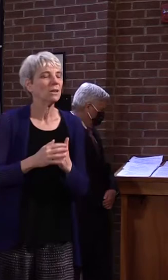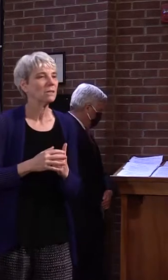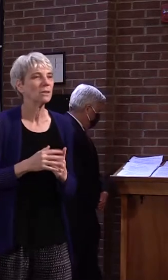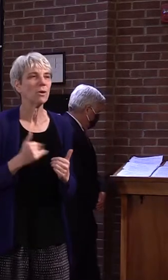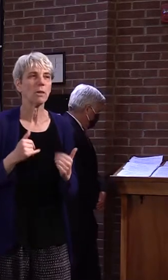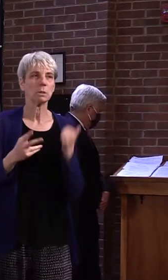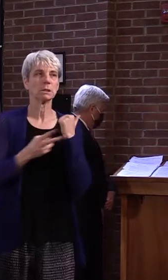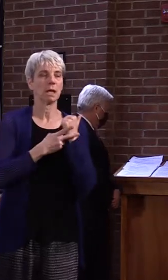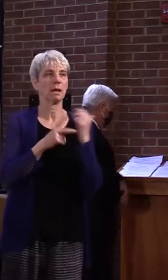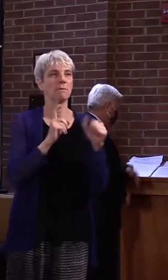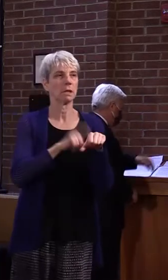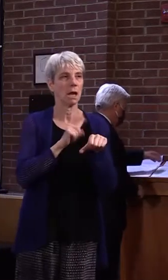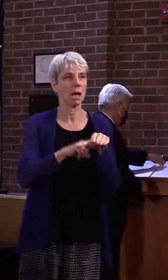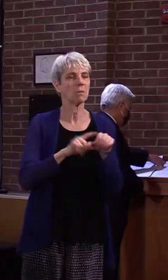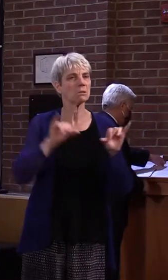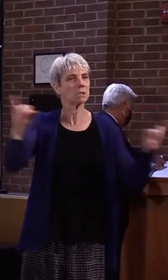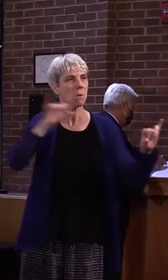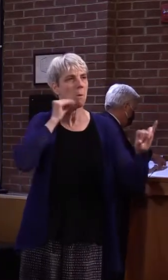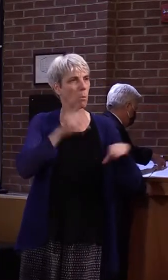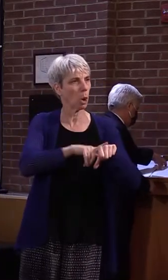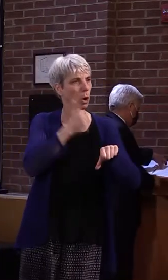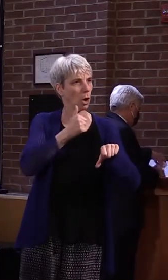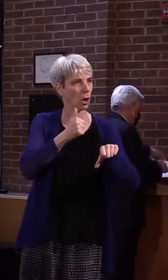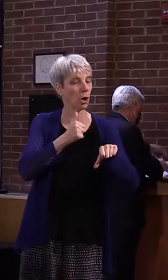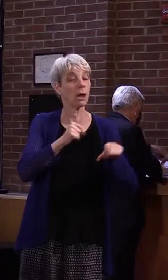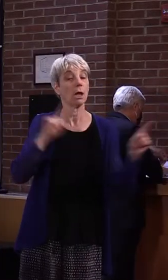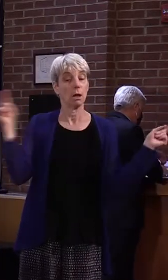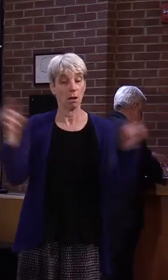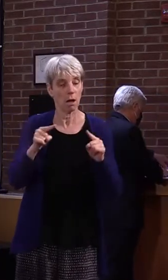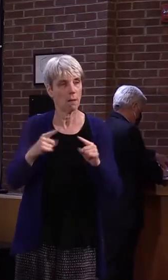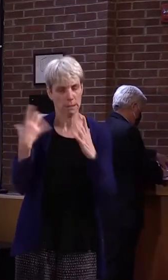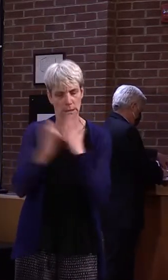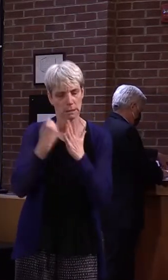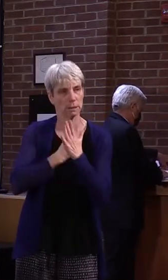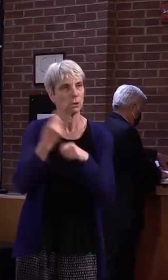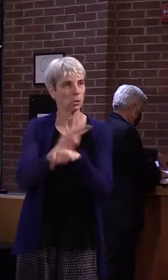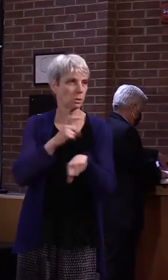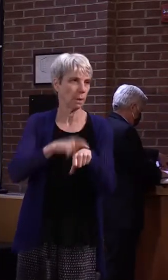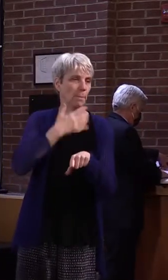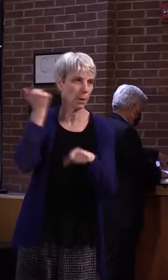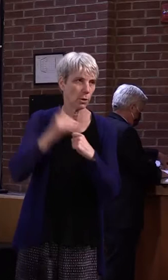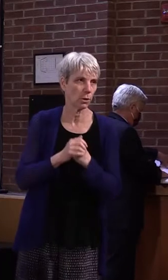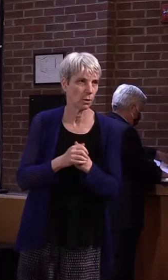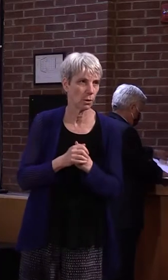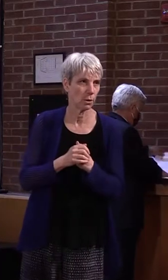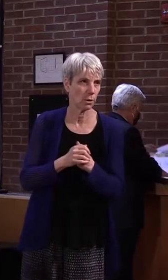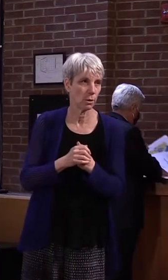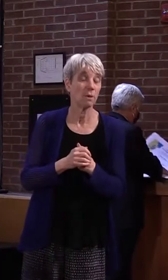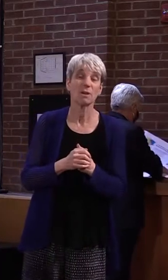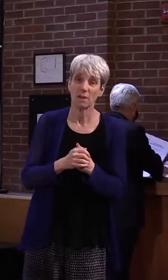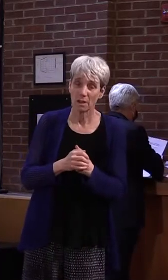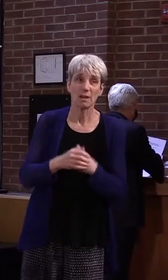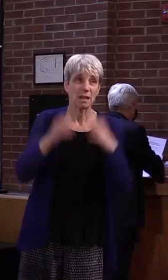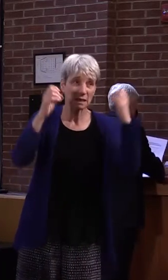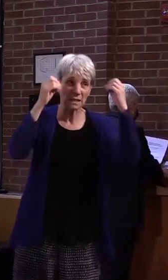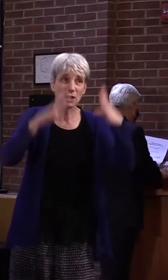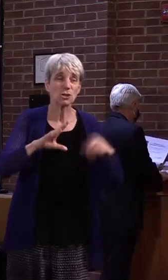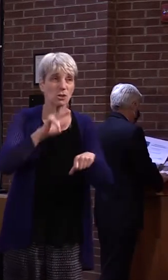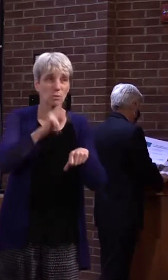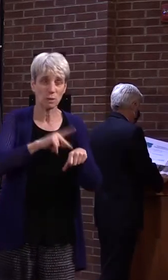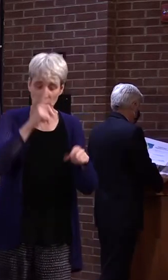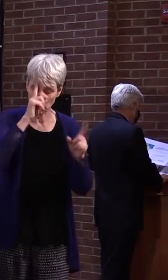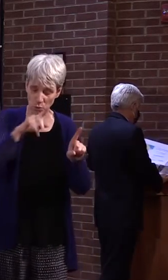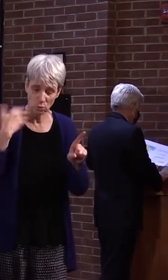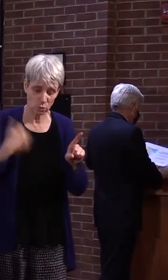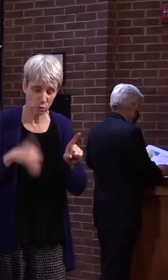I think the staff of River Valley Technical Center would agree that planning for the reopening of school this year has been some of the hardest work they've ever done. But it's clear